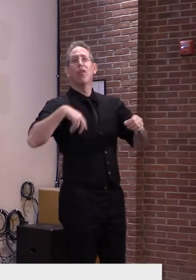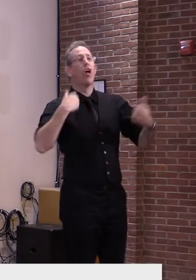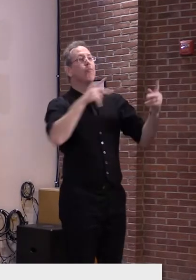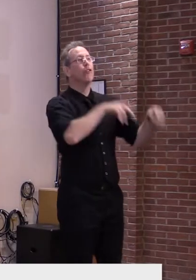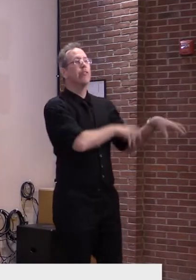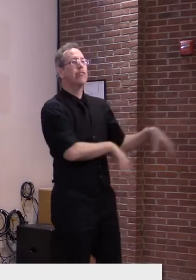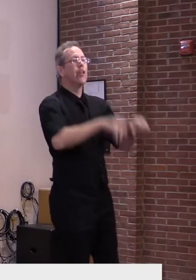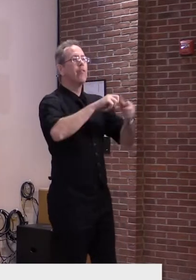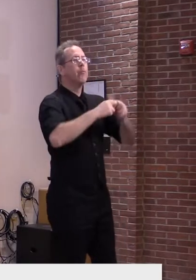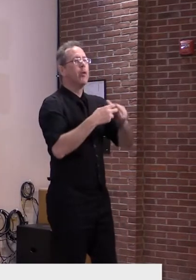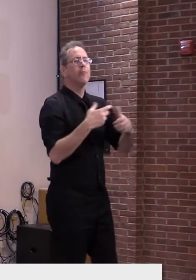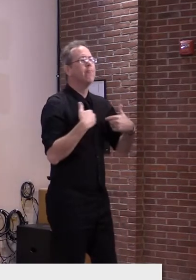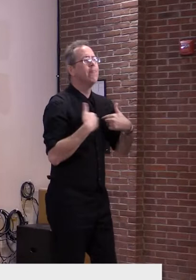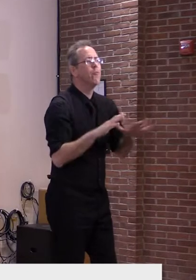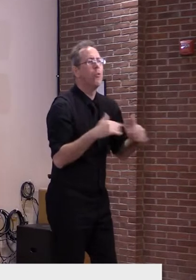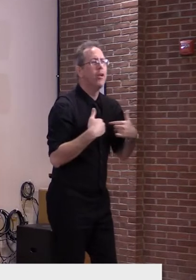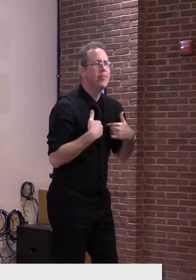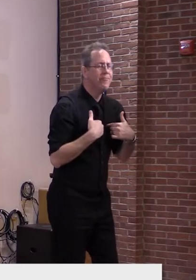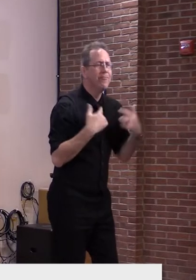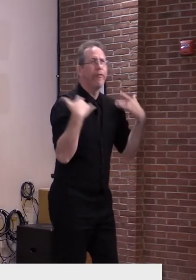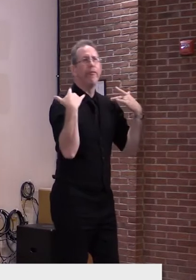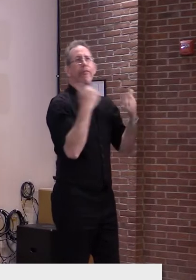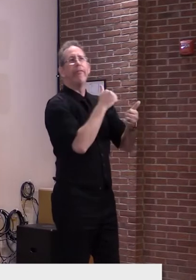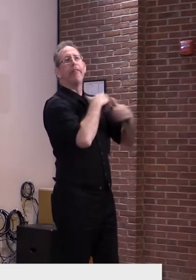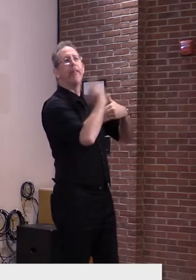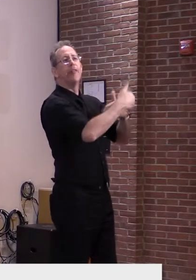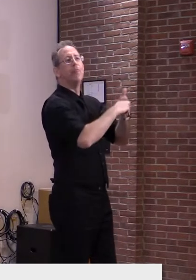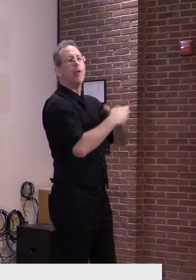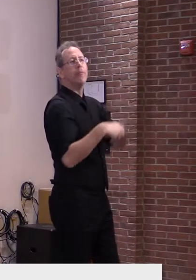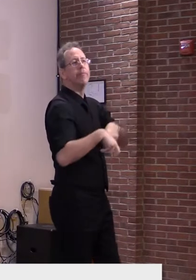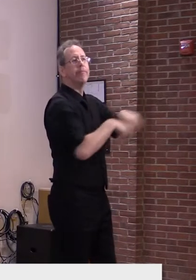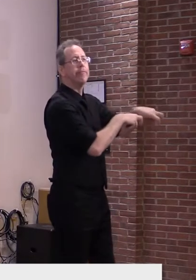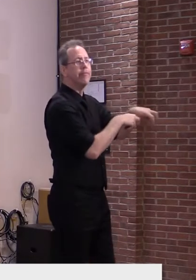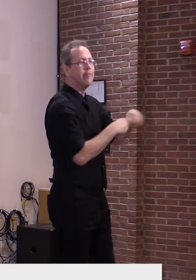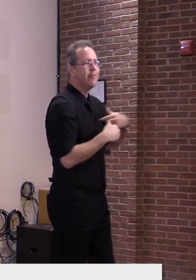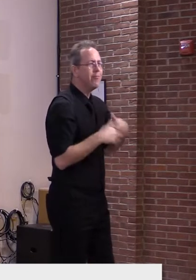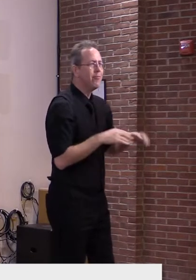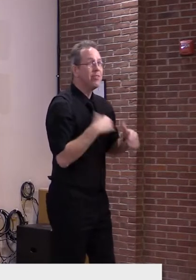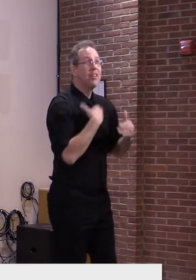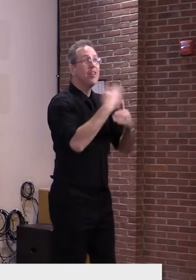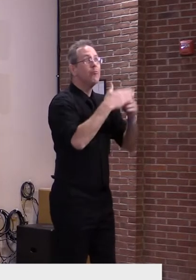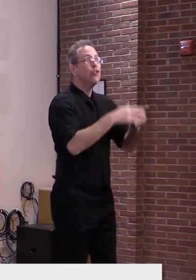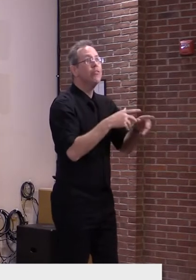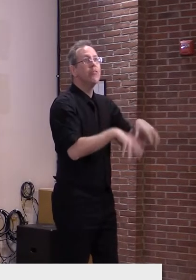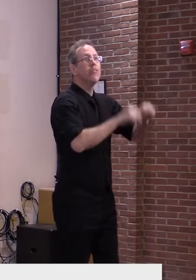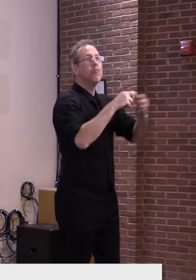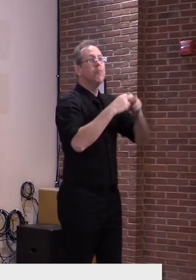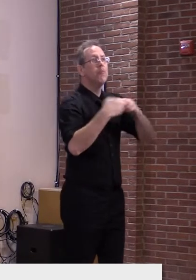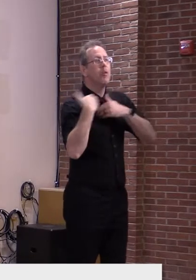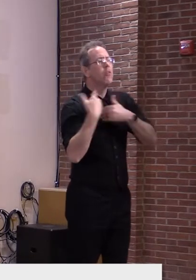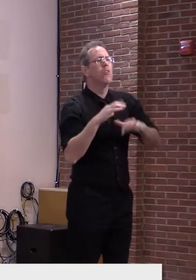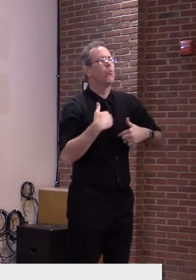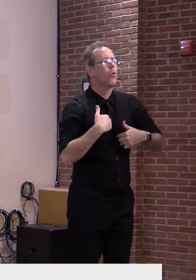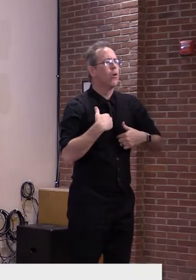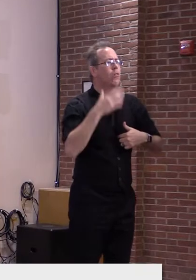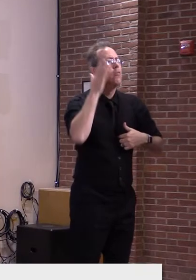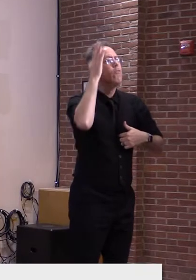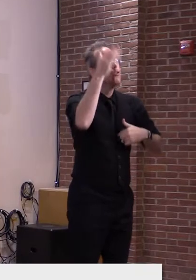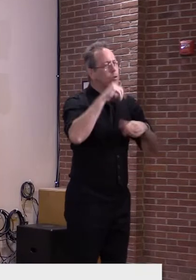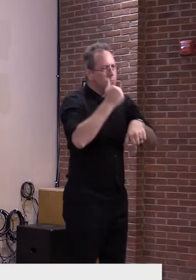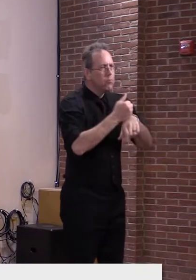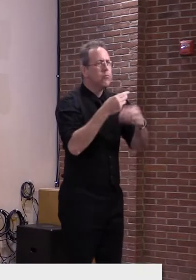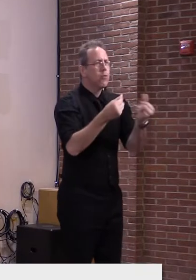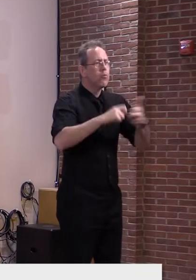me or many of the current legislators who have to deal with this again in 5 or 10 years. But mark my